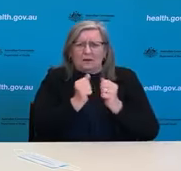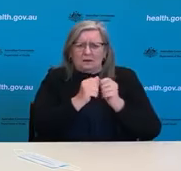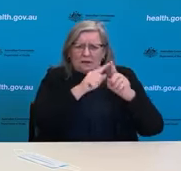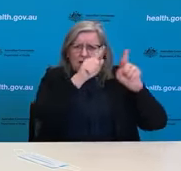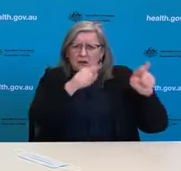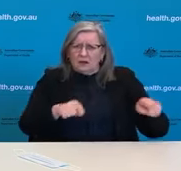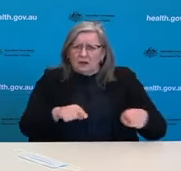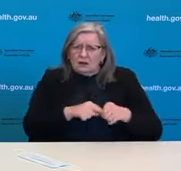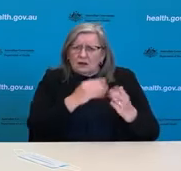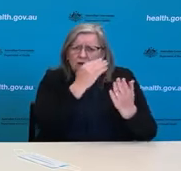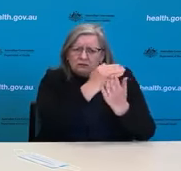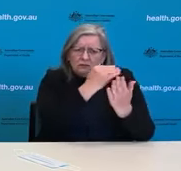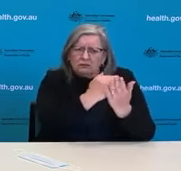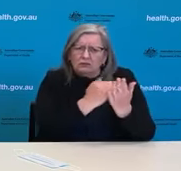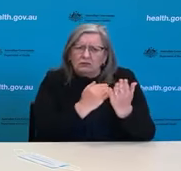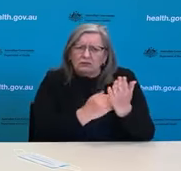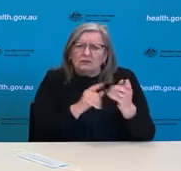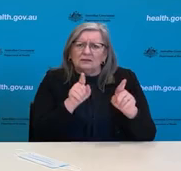Australian Government website,